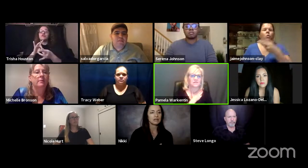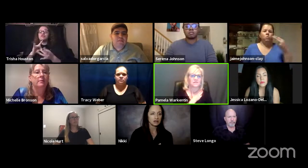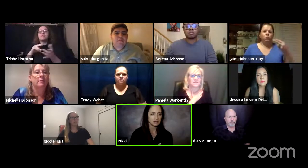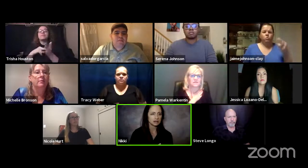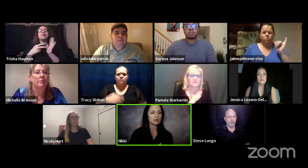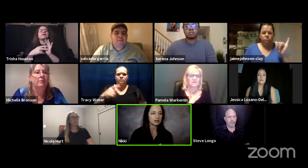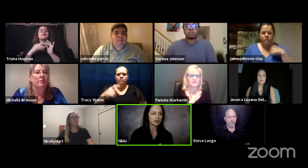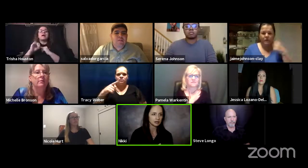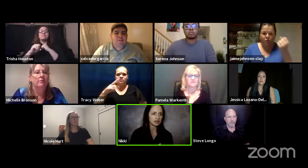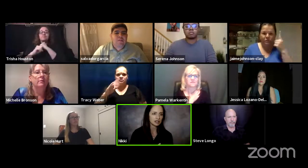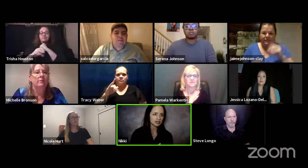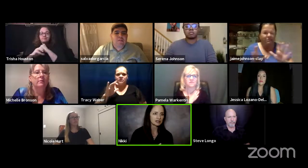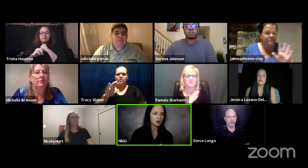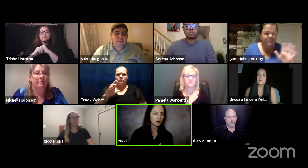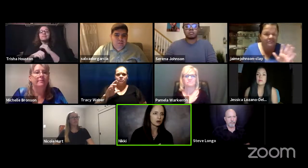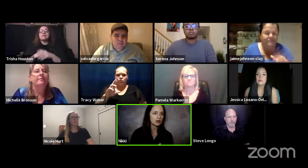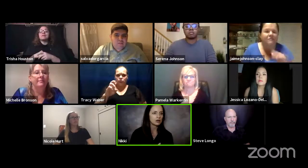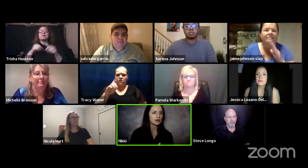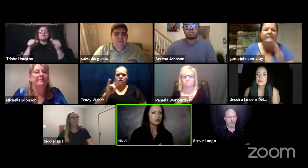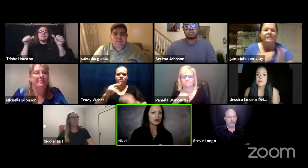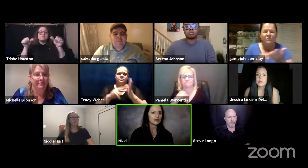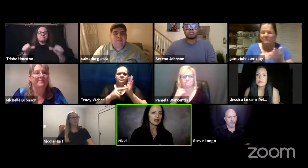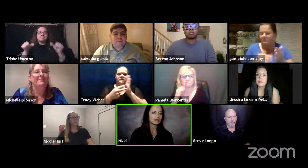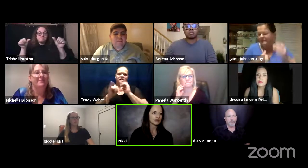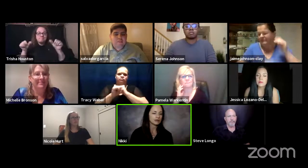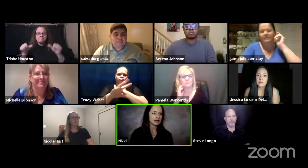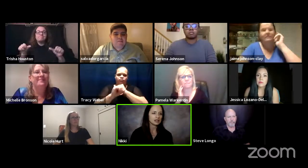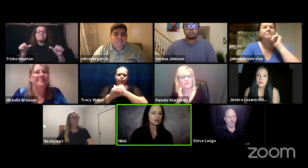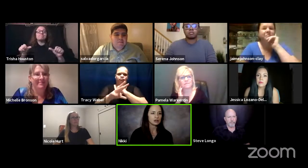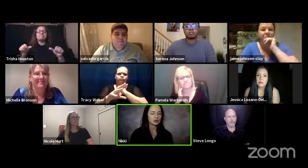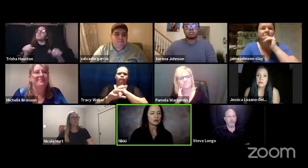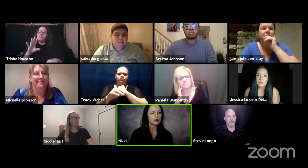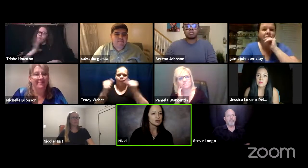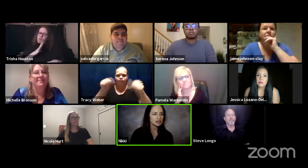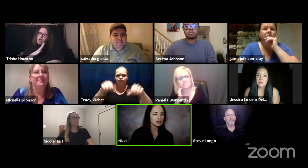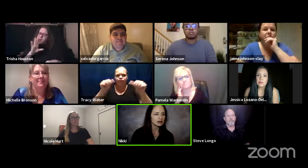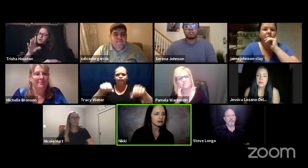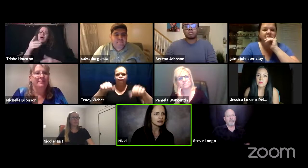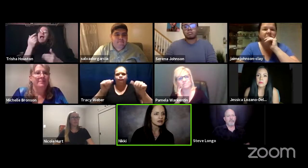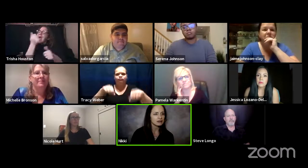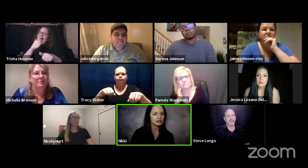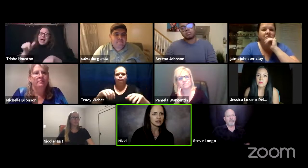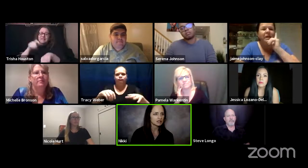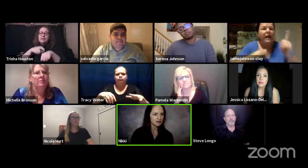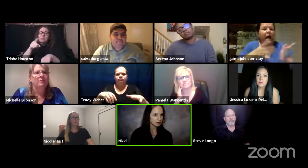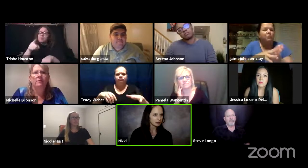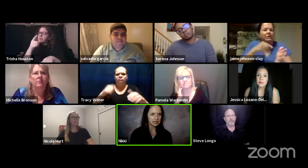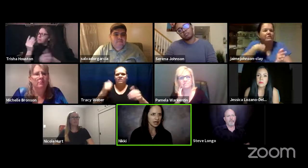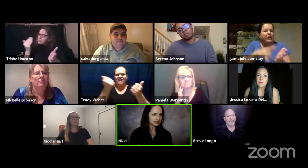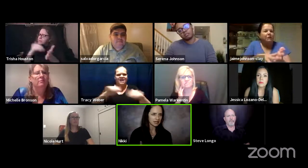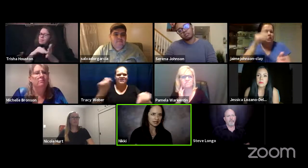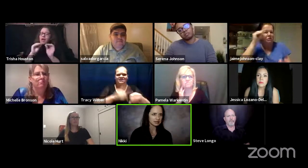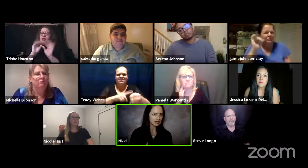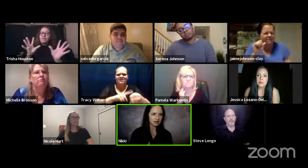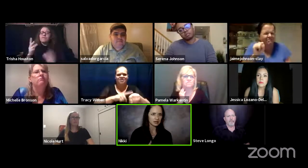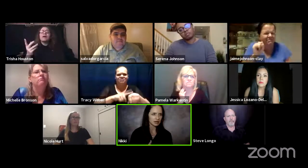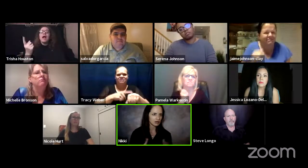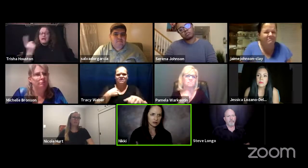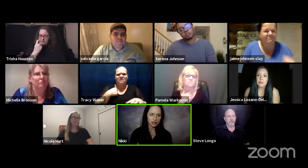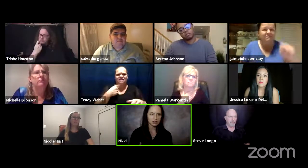PR is public relations. So whether that be related to posting, it's fine. Please ask. Anytime there is a